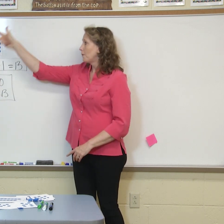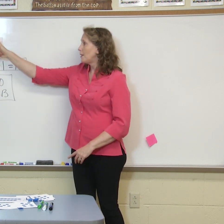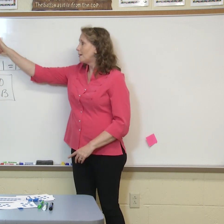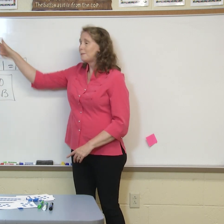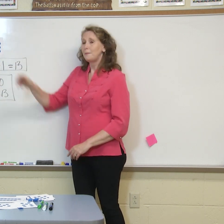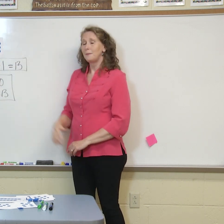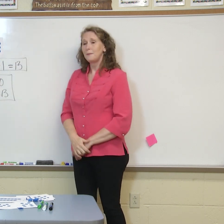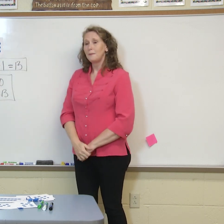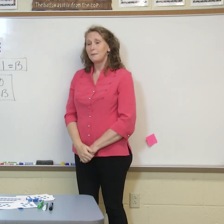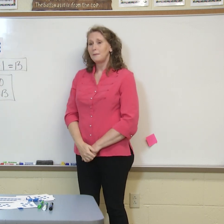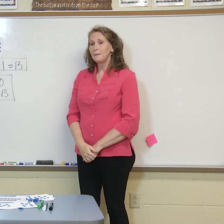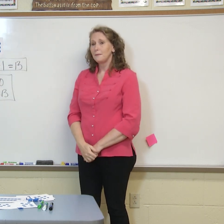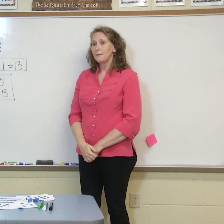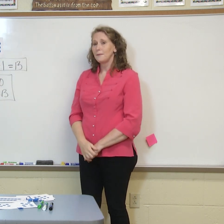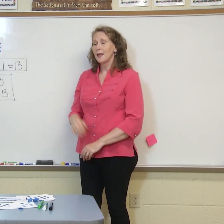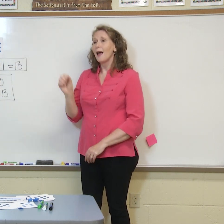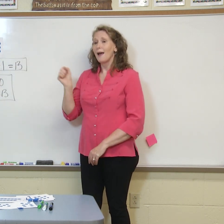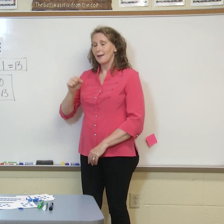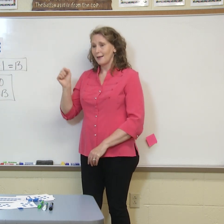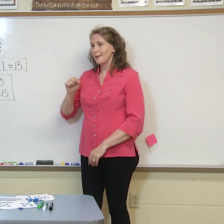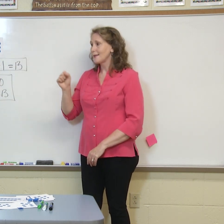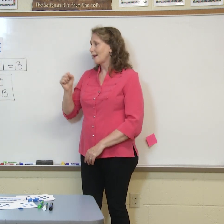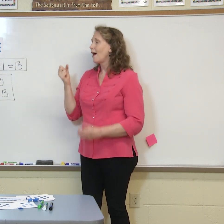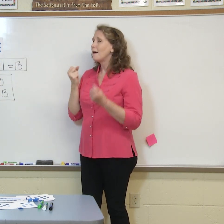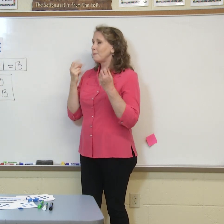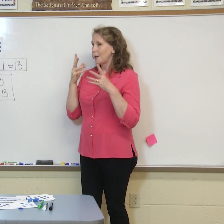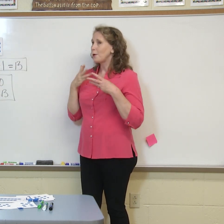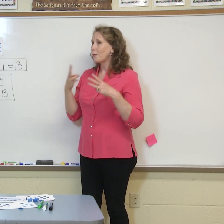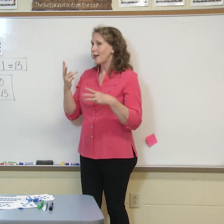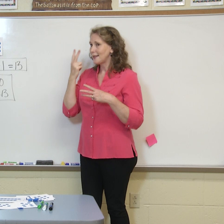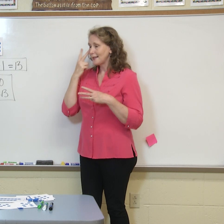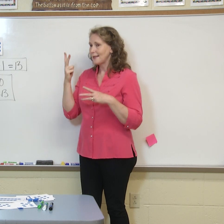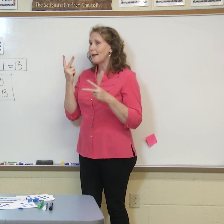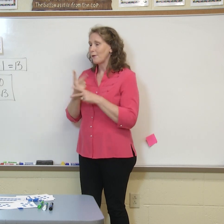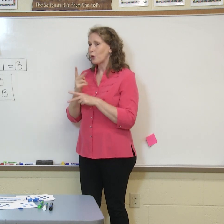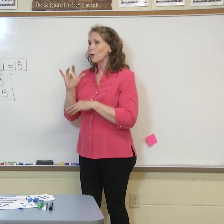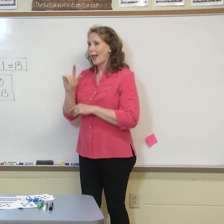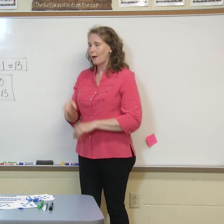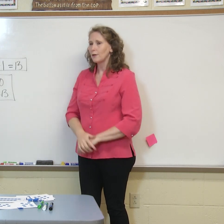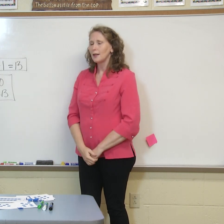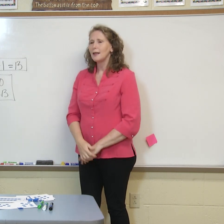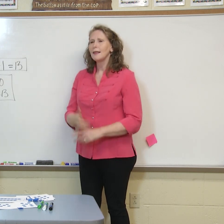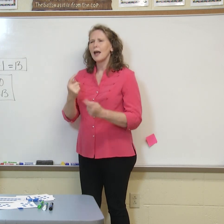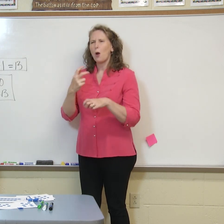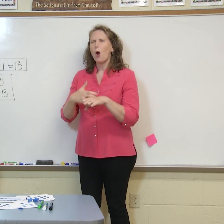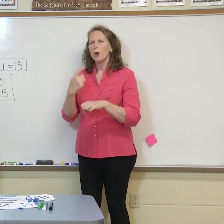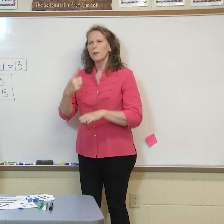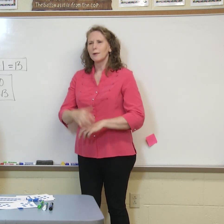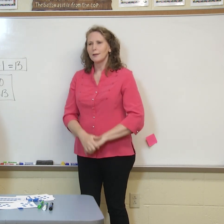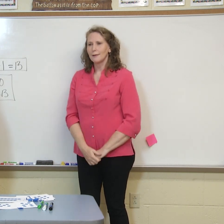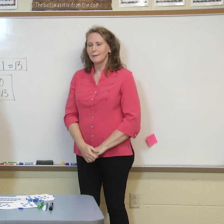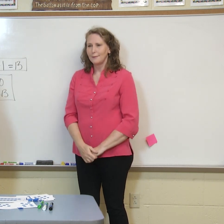here. Yes, there are tons of ways to see it. Let's try a harder dot pattern.